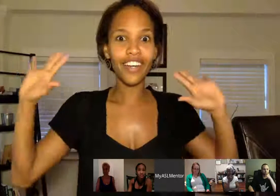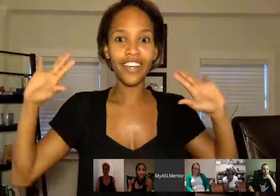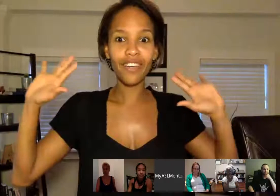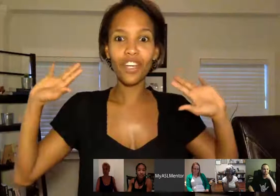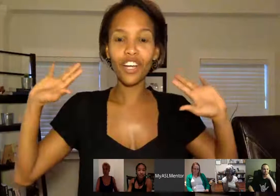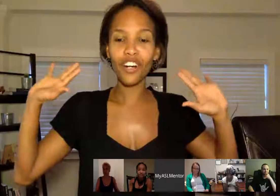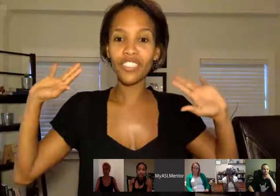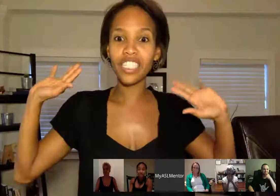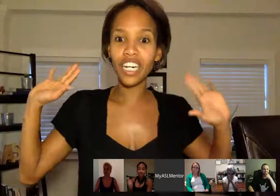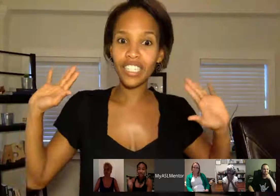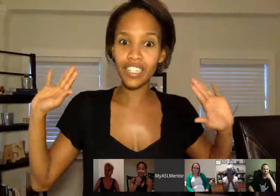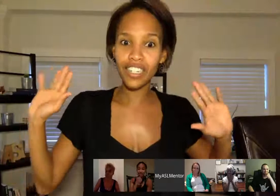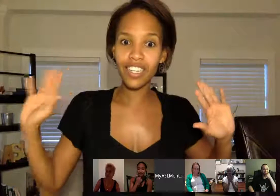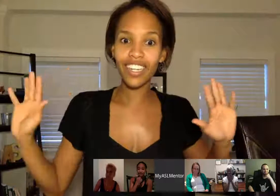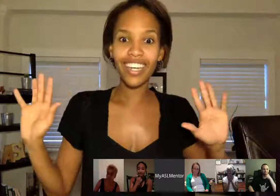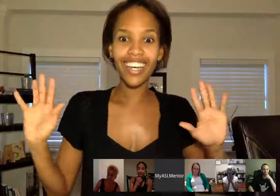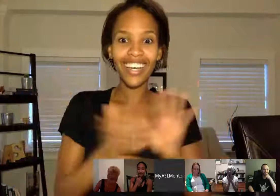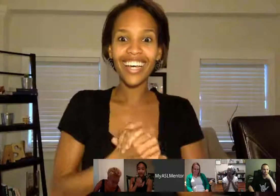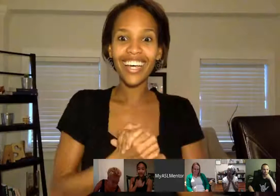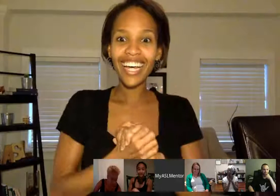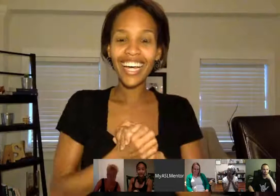All right, we are done.